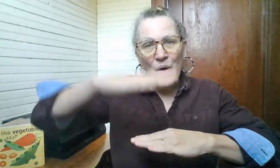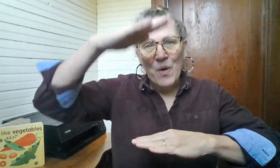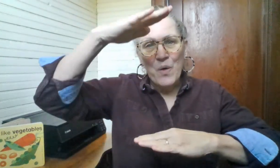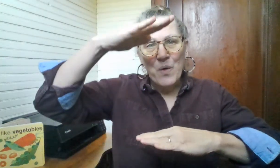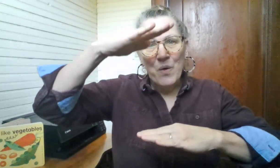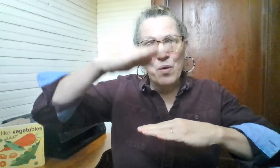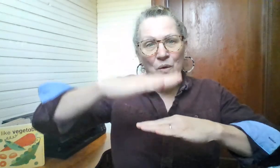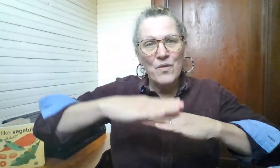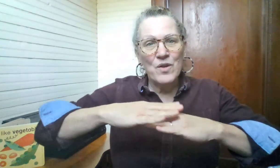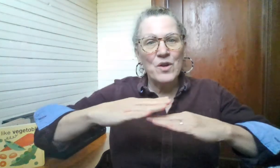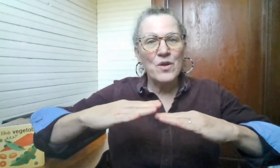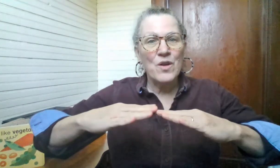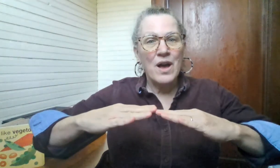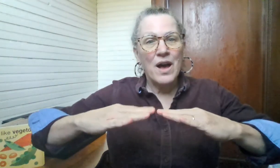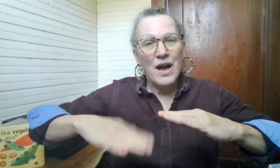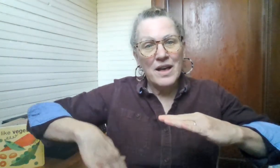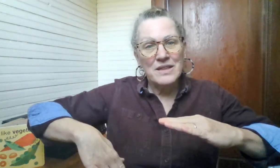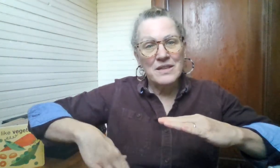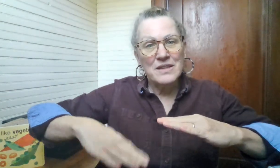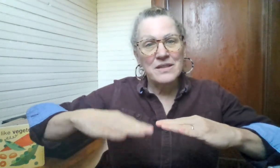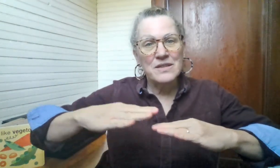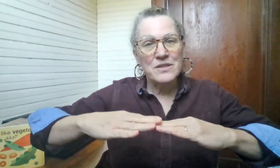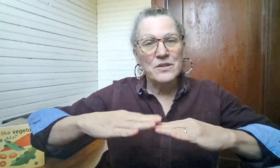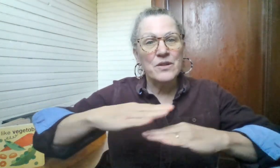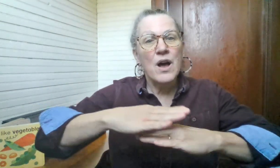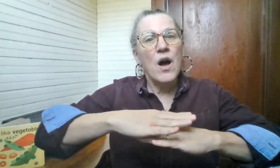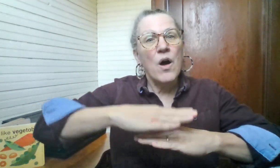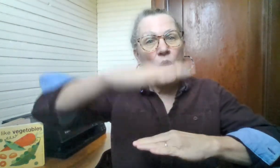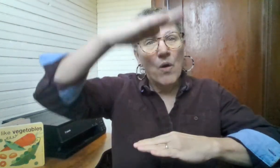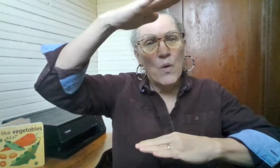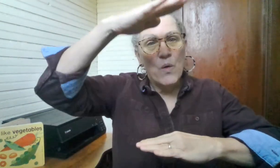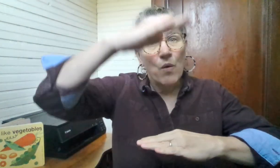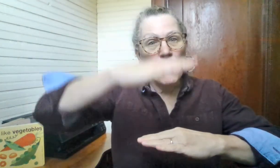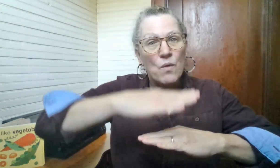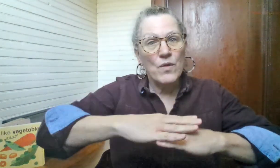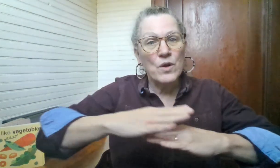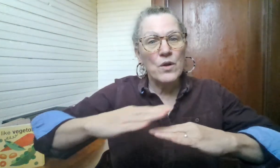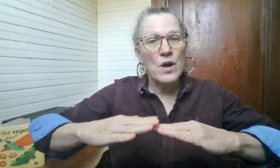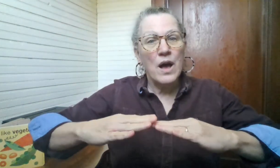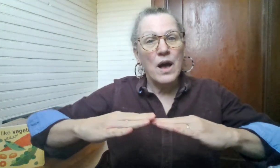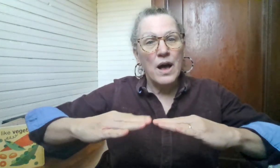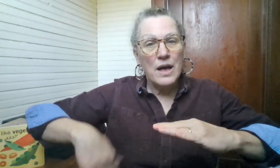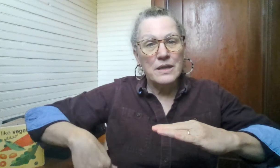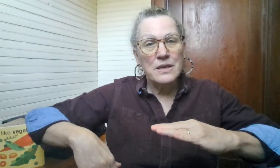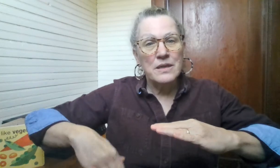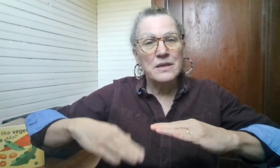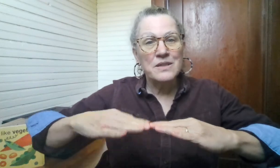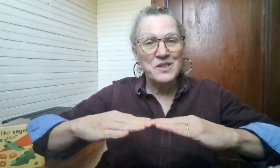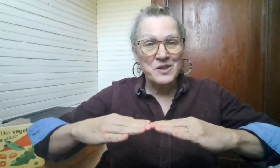Over, under, over, under,